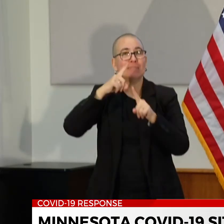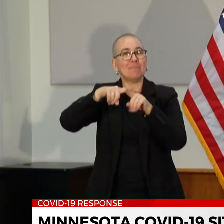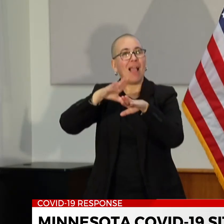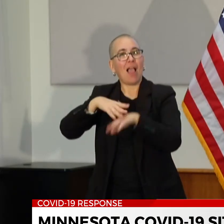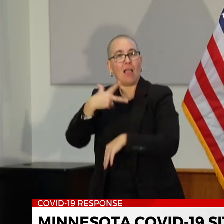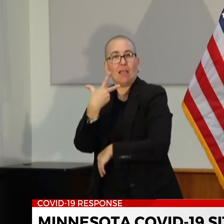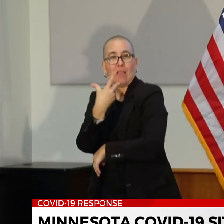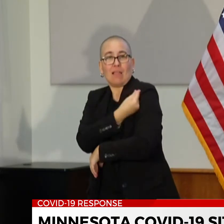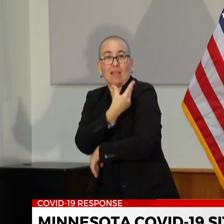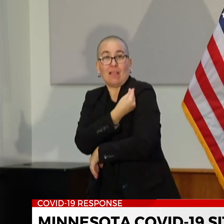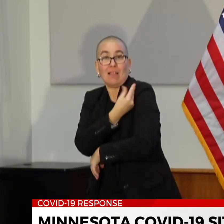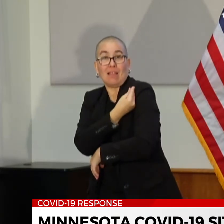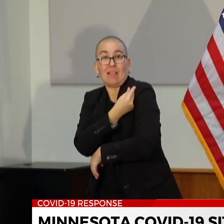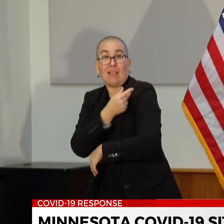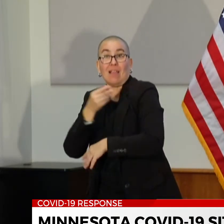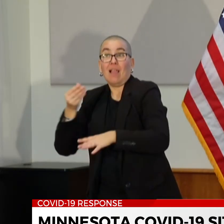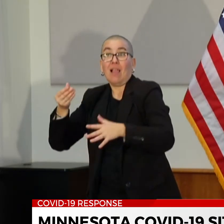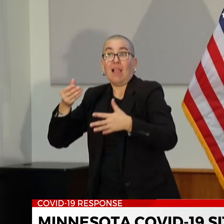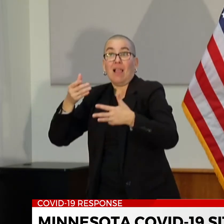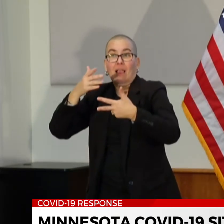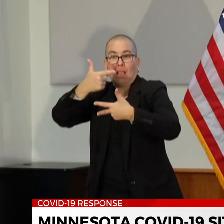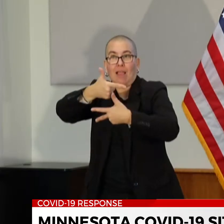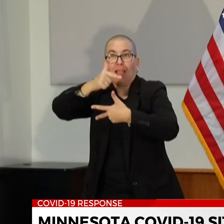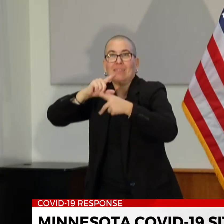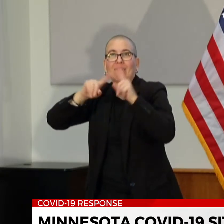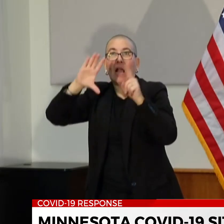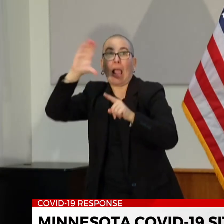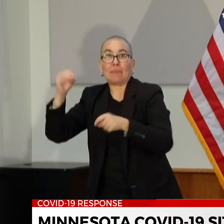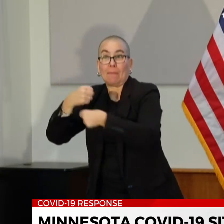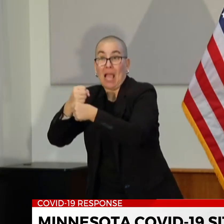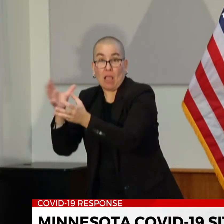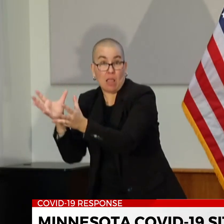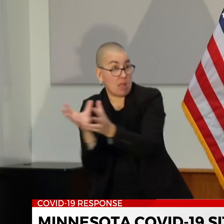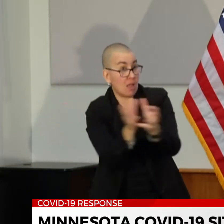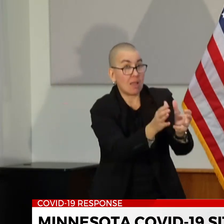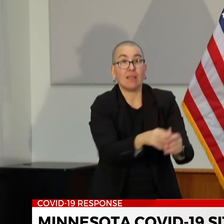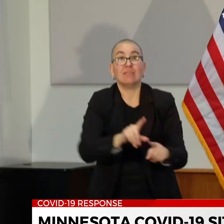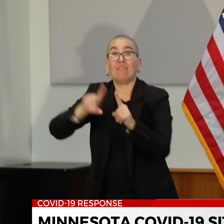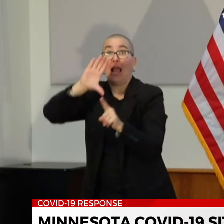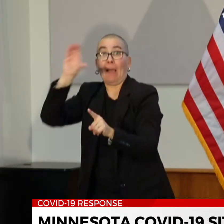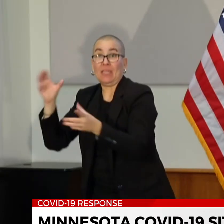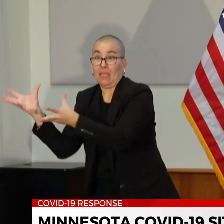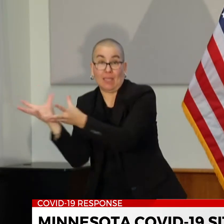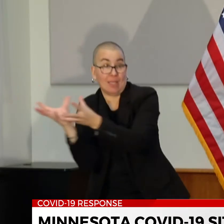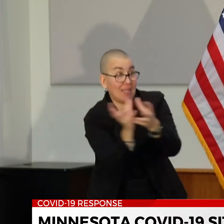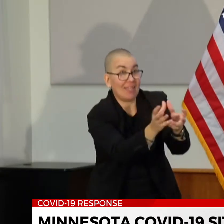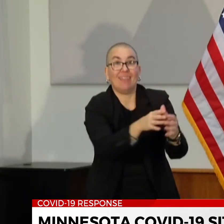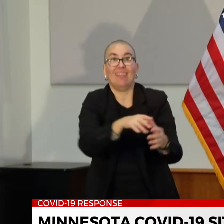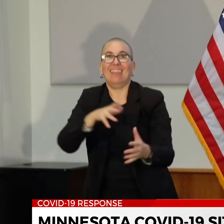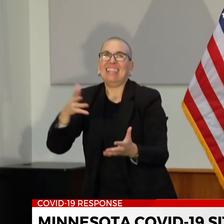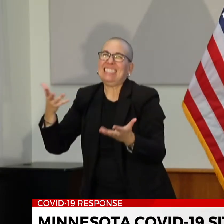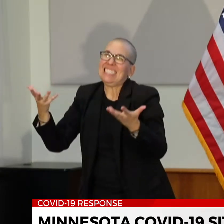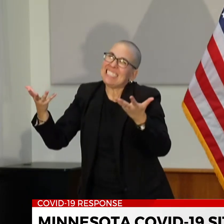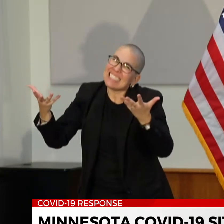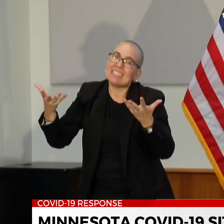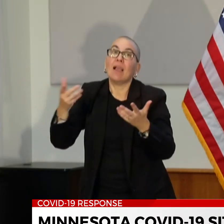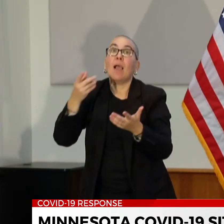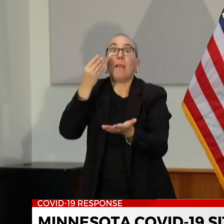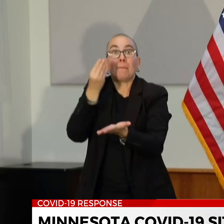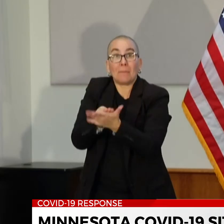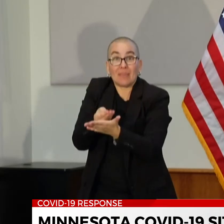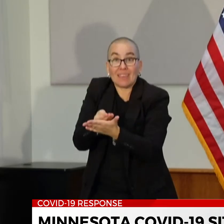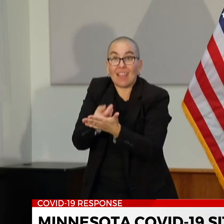because then you don't have the shortage. I will remind folks again, what's different this time is the financial guarantees